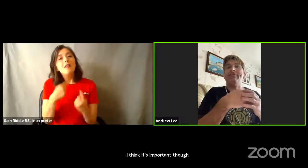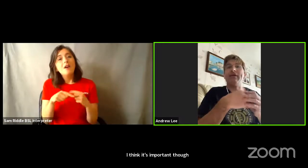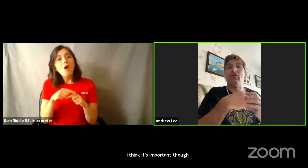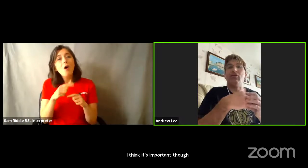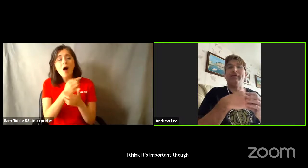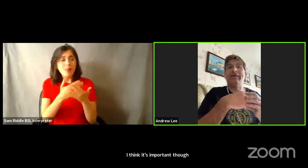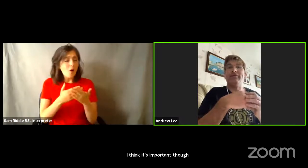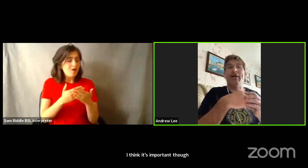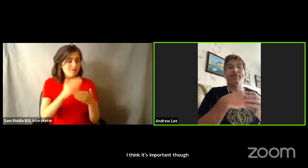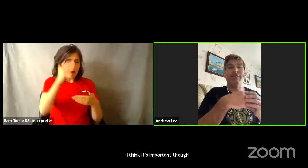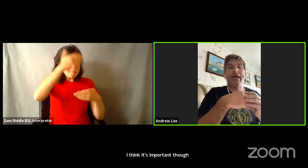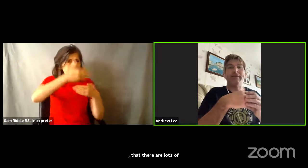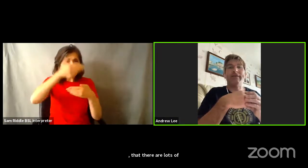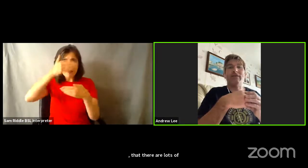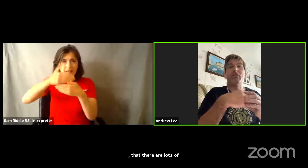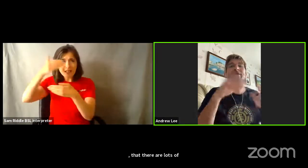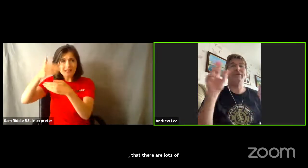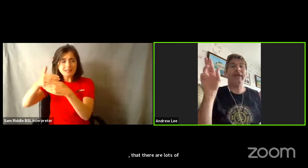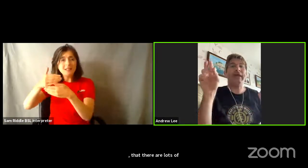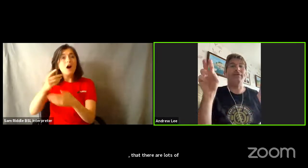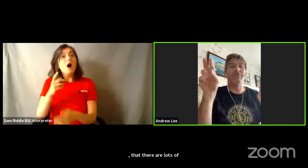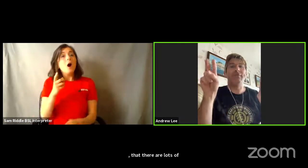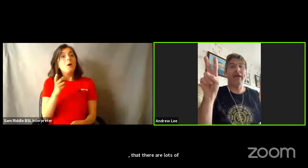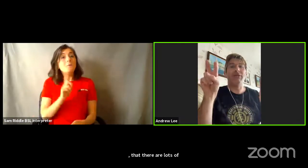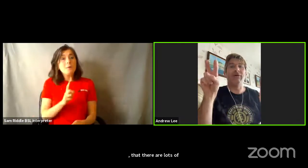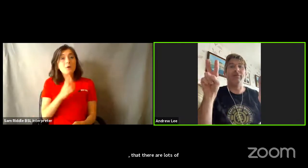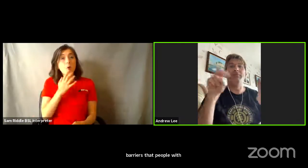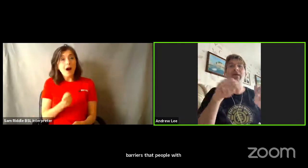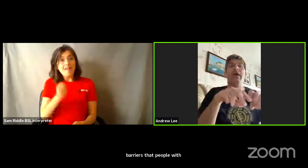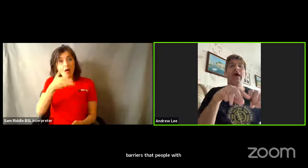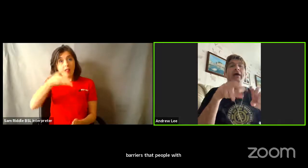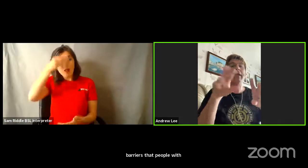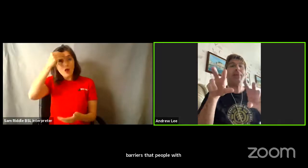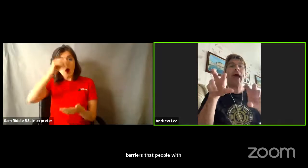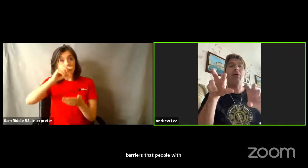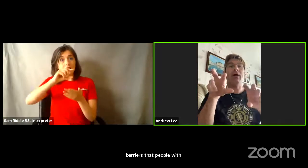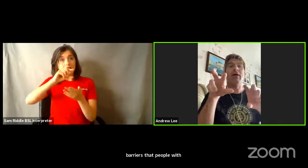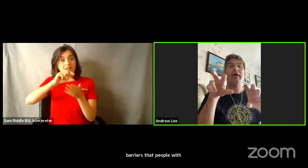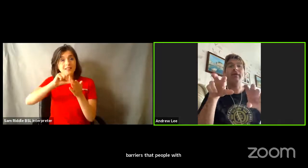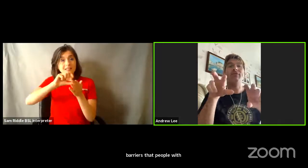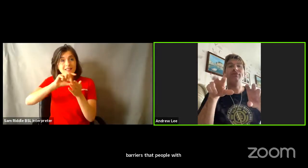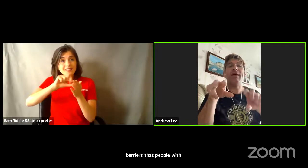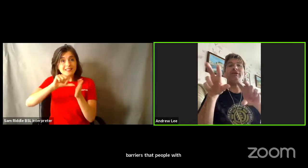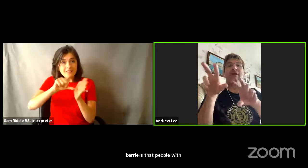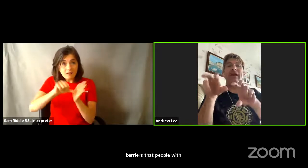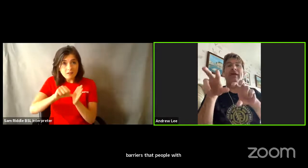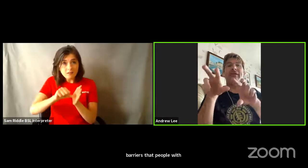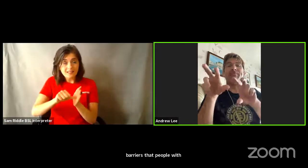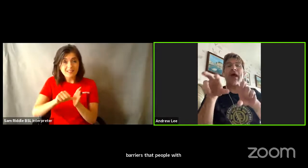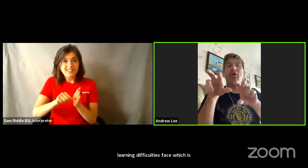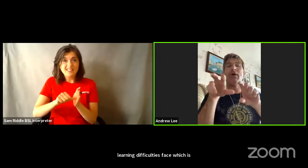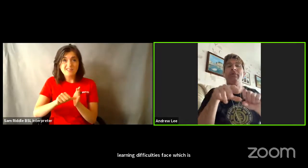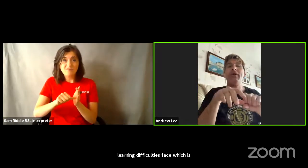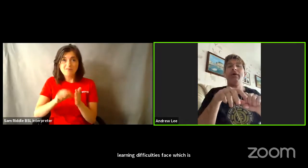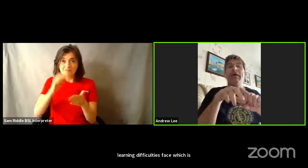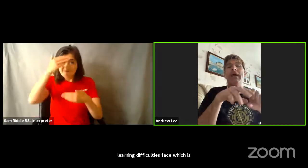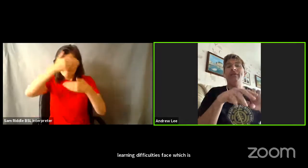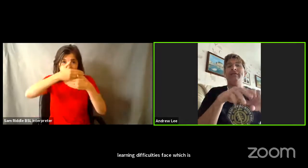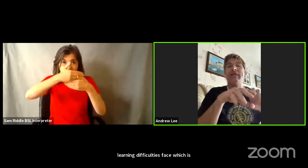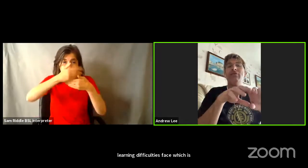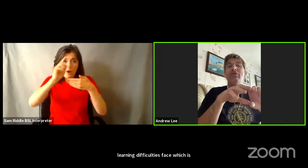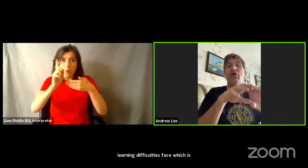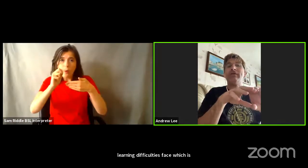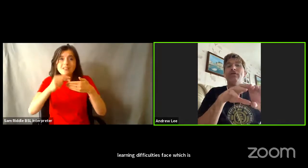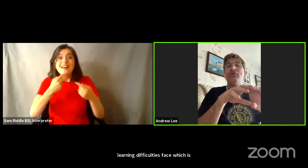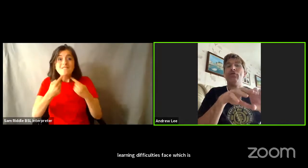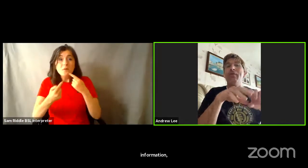learning difficulties face, which is information and power. Information is power. If